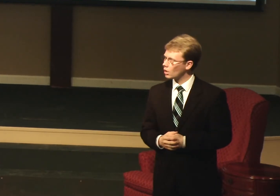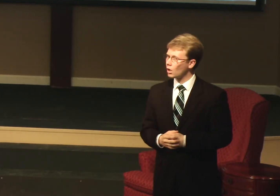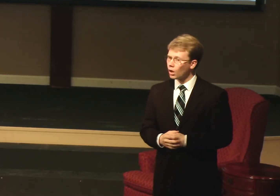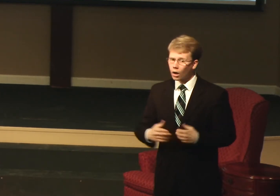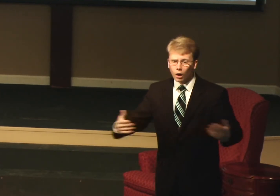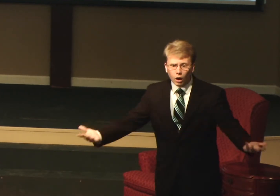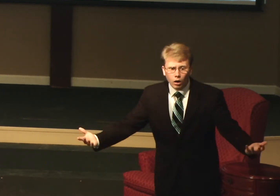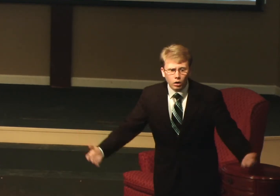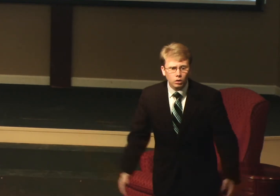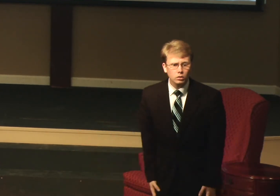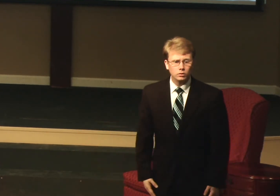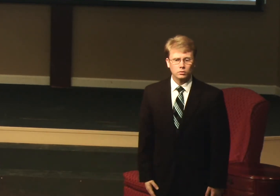with unsaved.